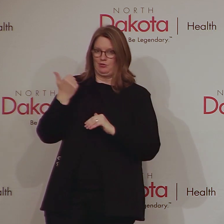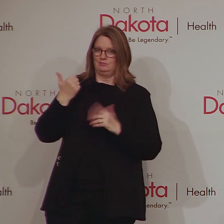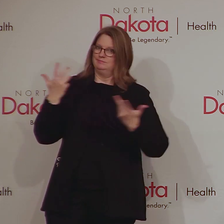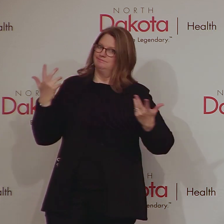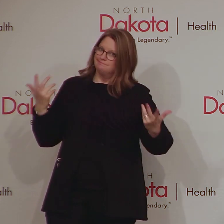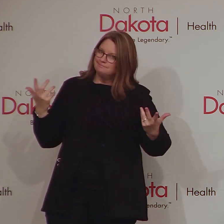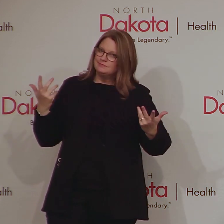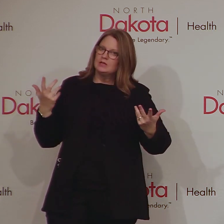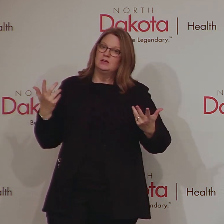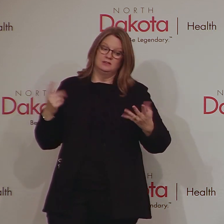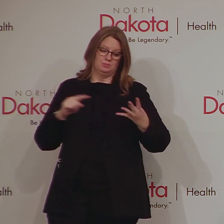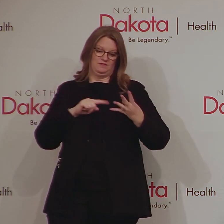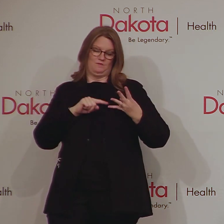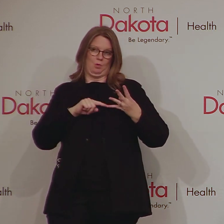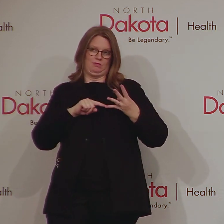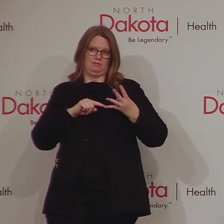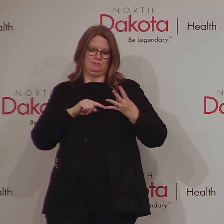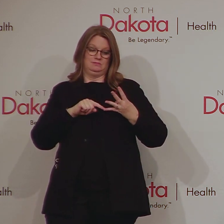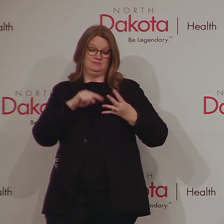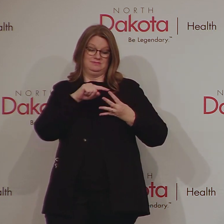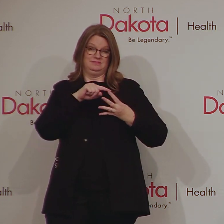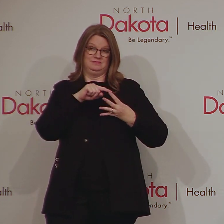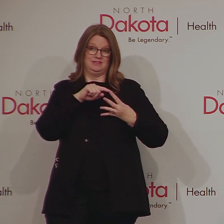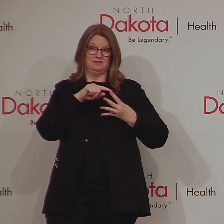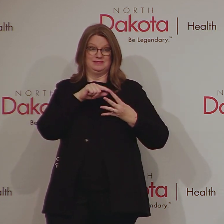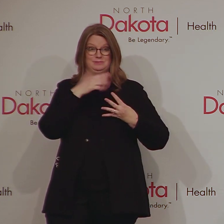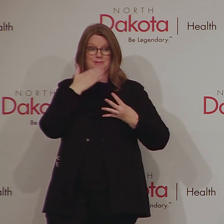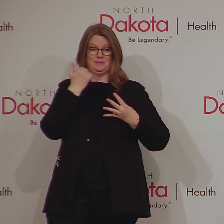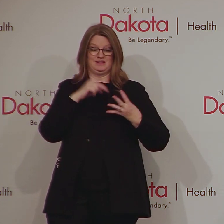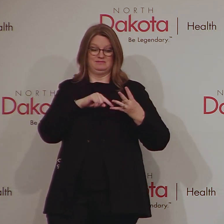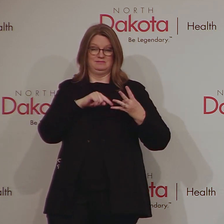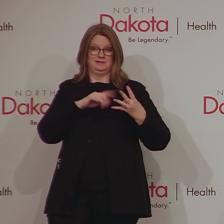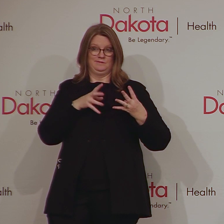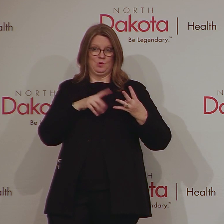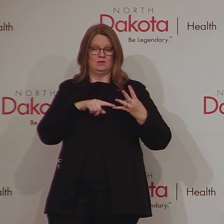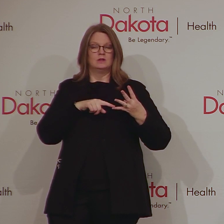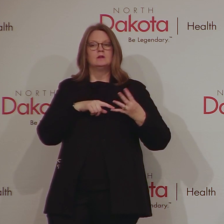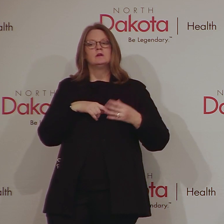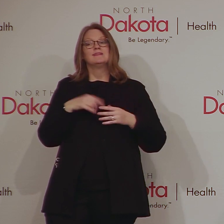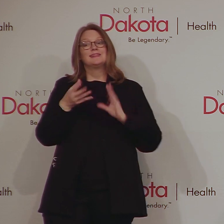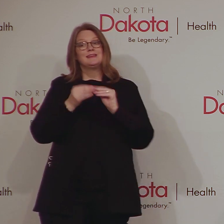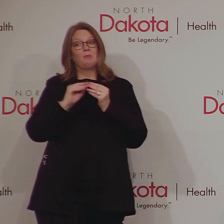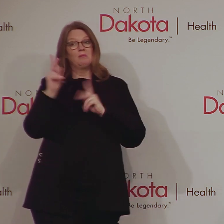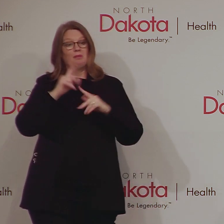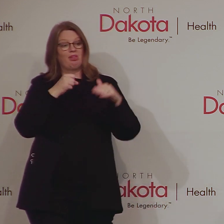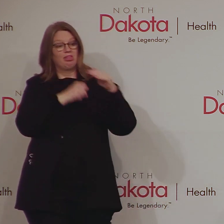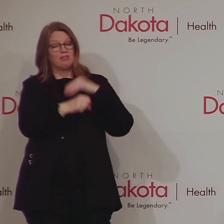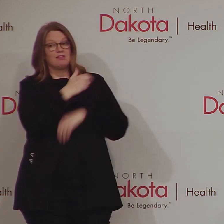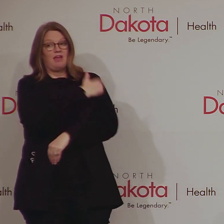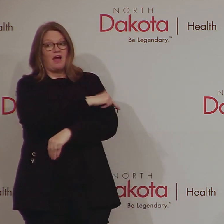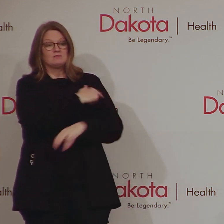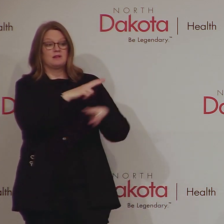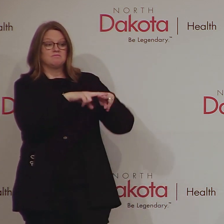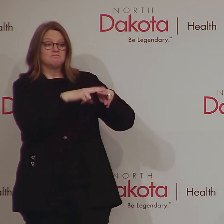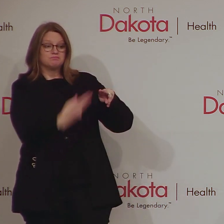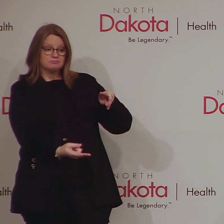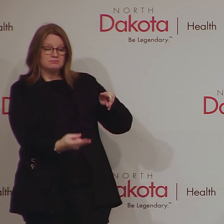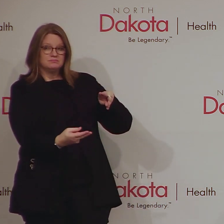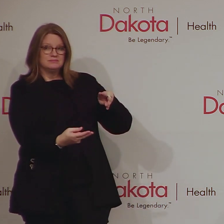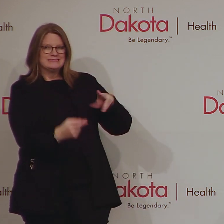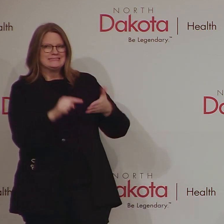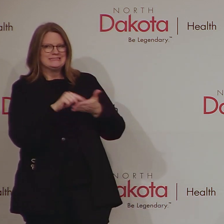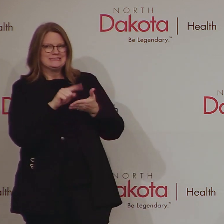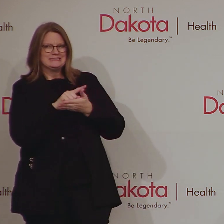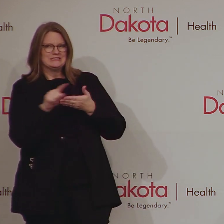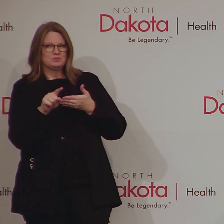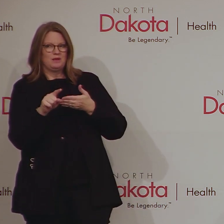category, but we're not yet where we need to be. And while hospitalizations are down considerably since November, they did increase this week. We